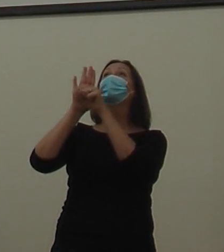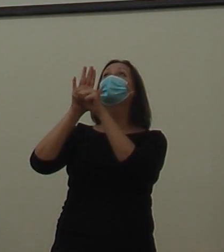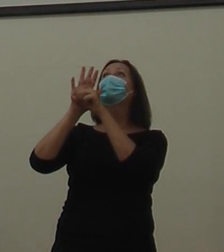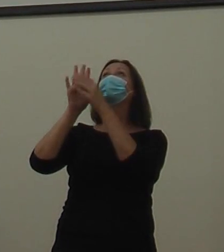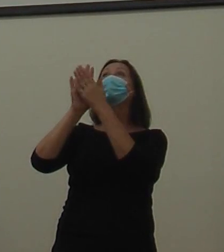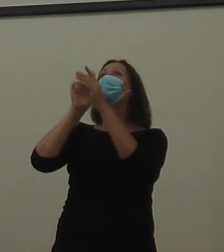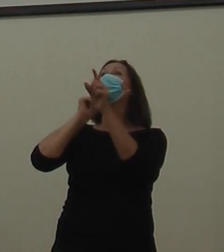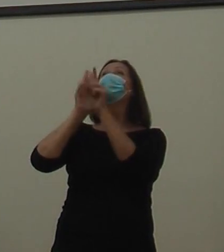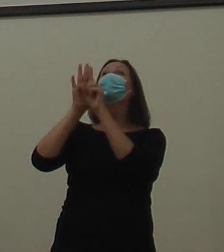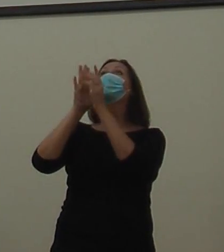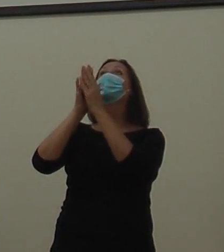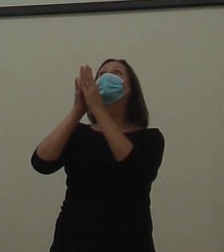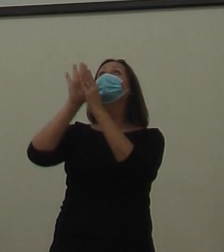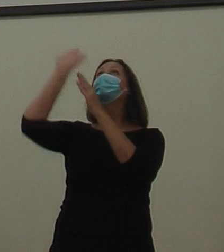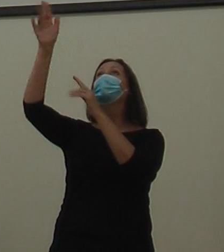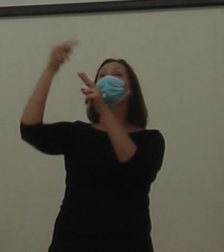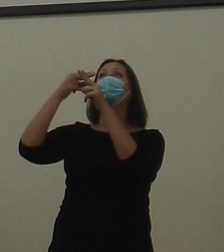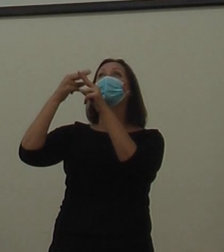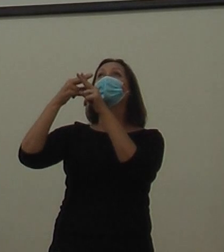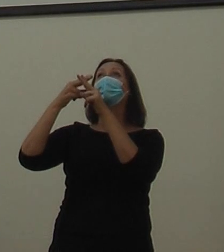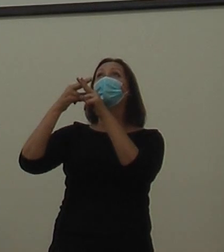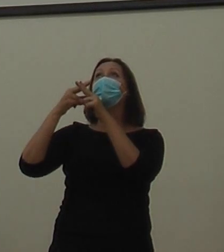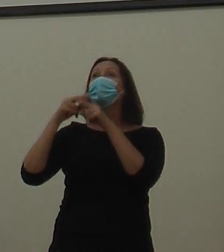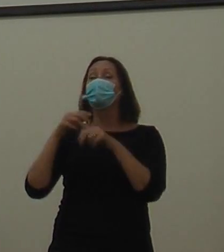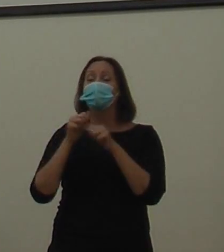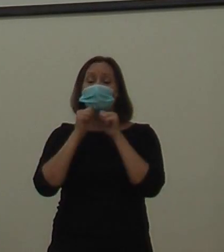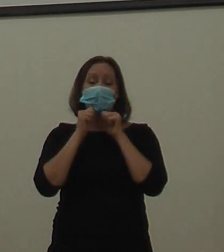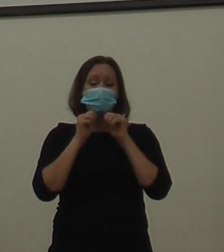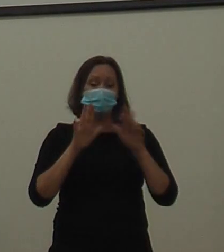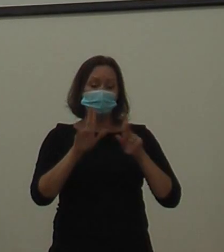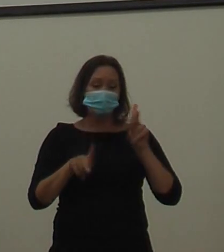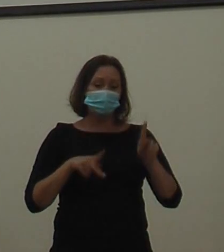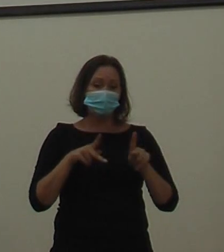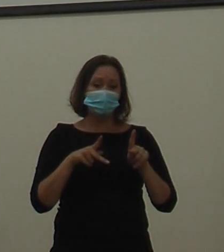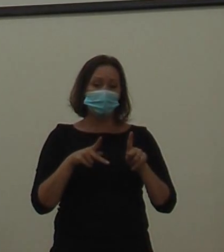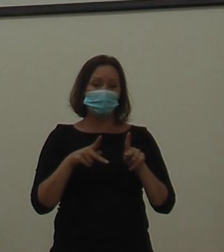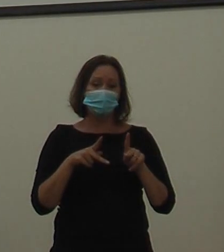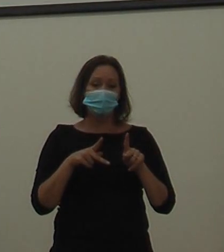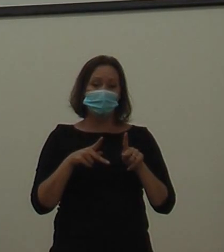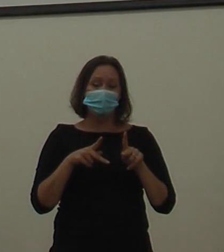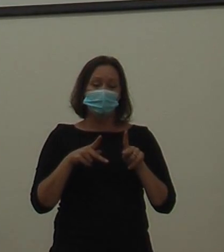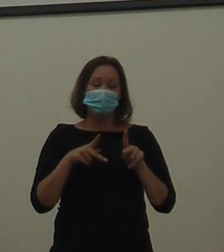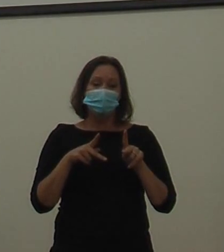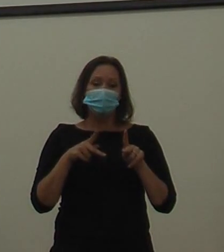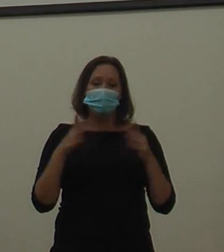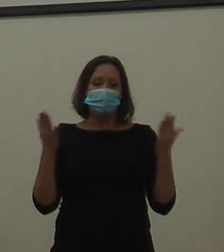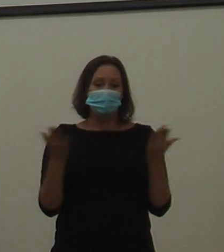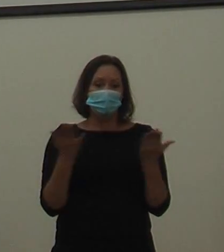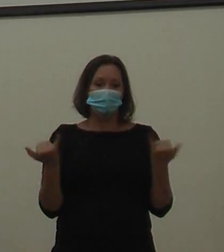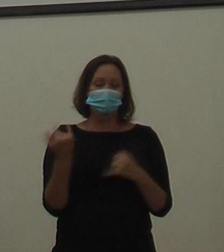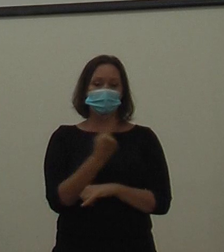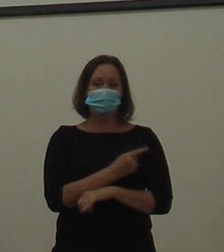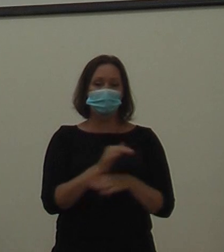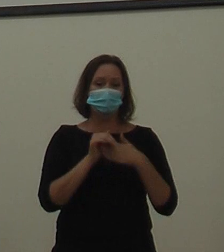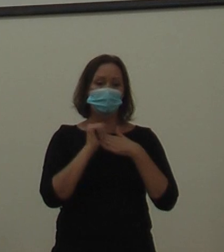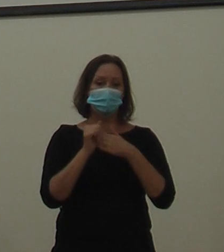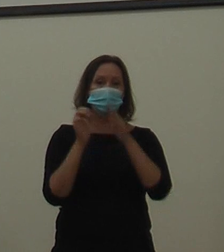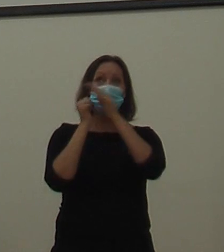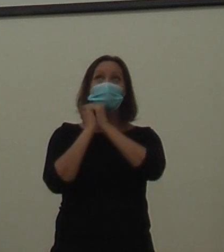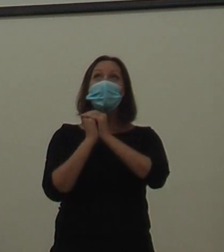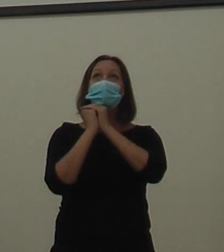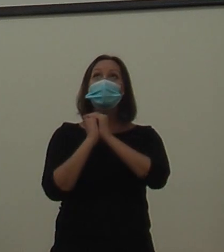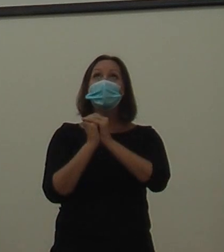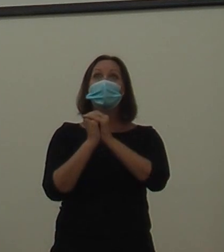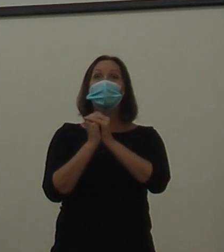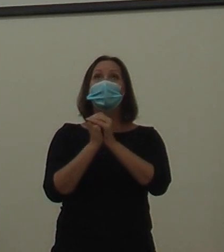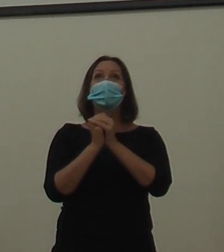bless those that will come on after me and to sing songs, hymns and